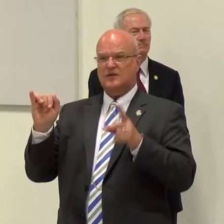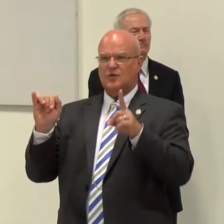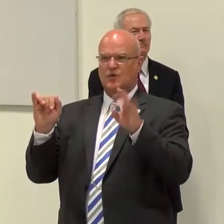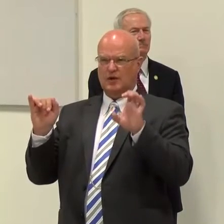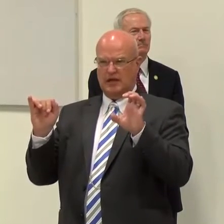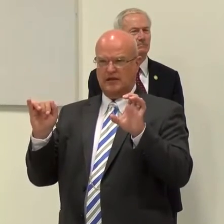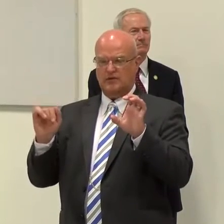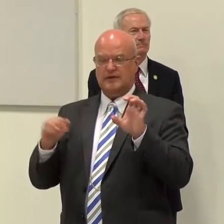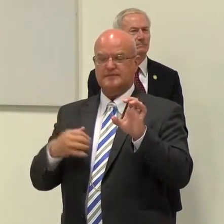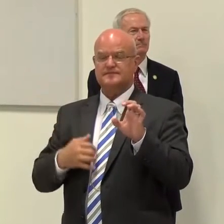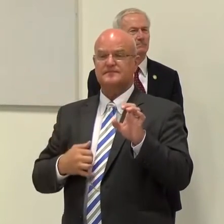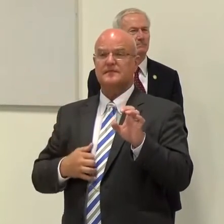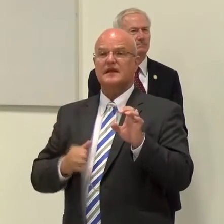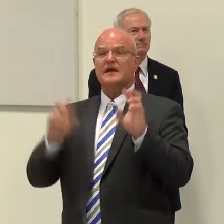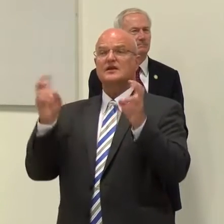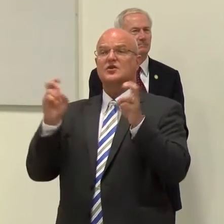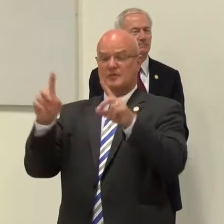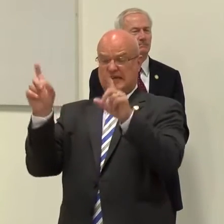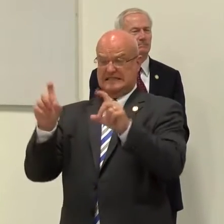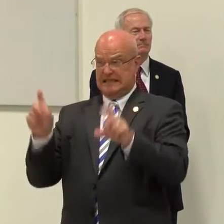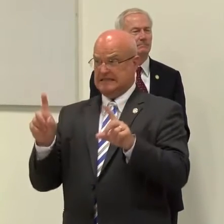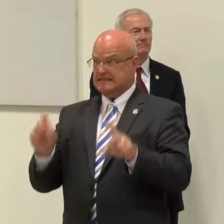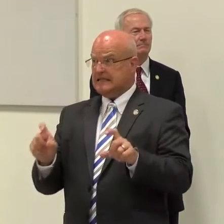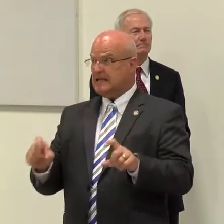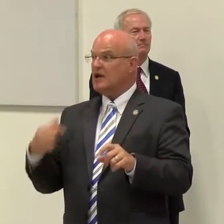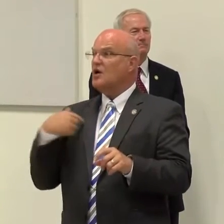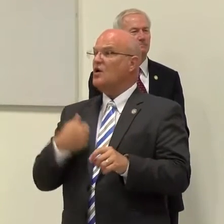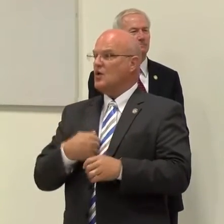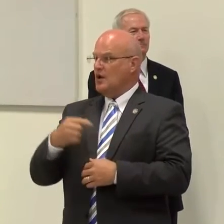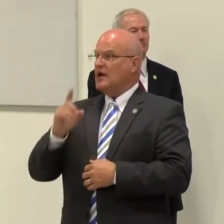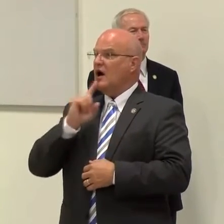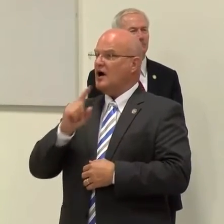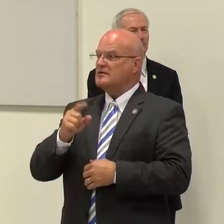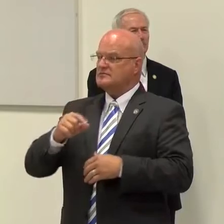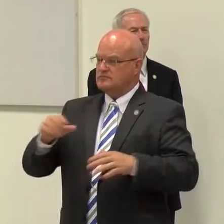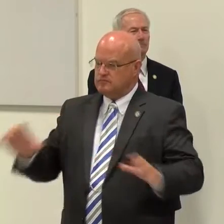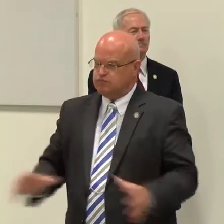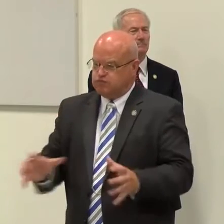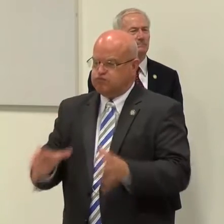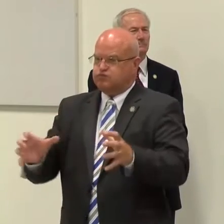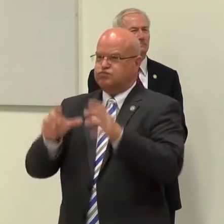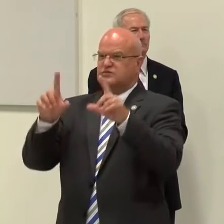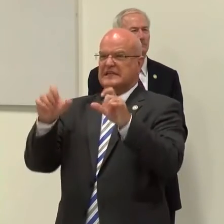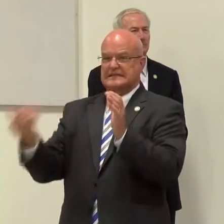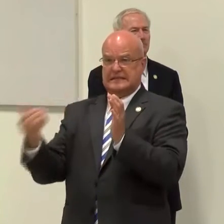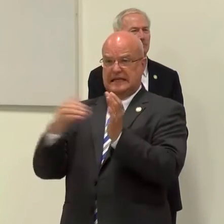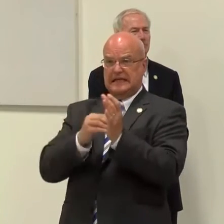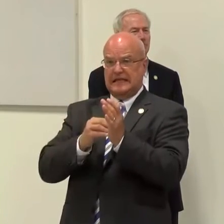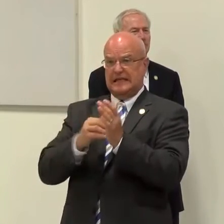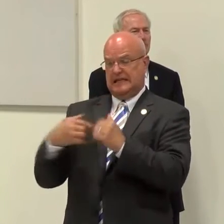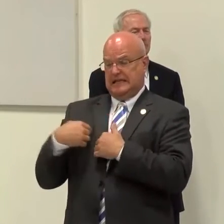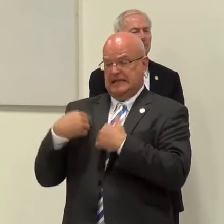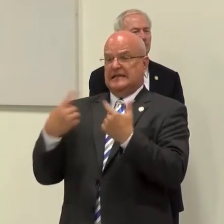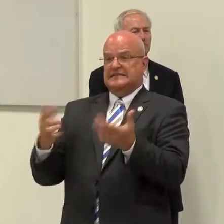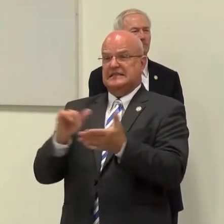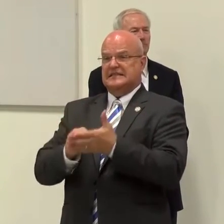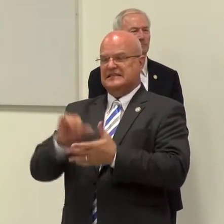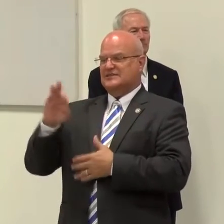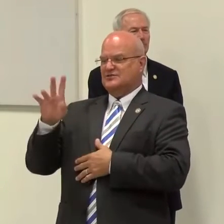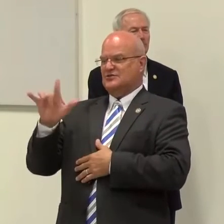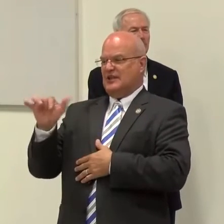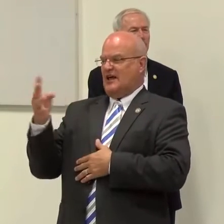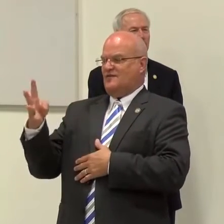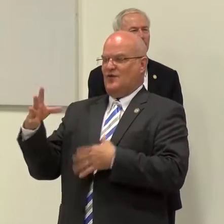100. In terms of our testing, we are cranking up our testing again. Since the 4th of